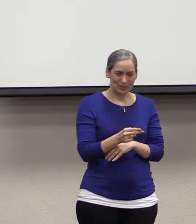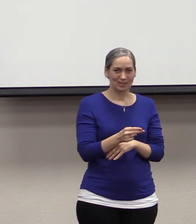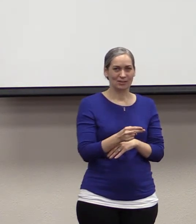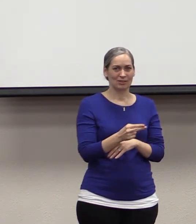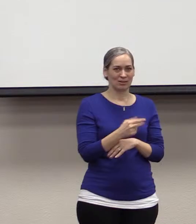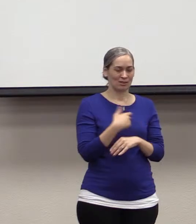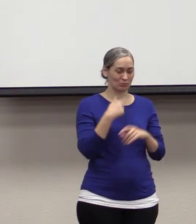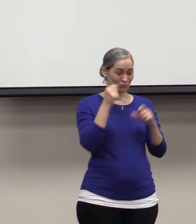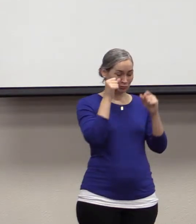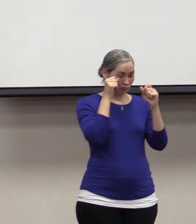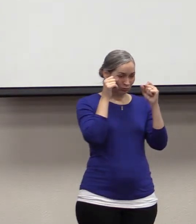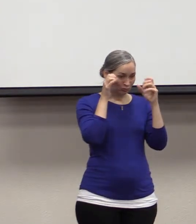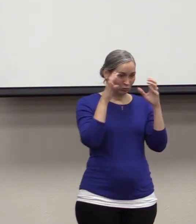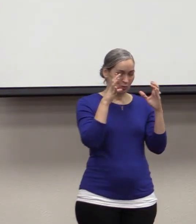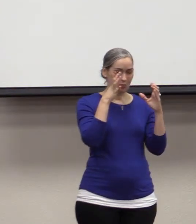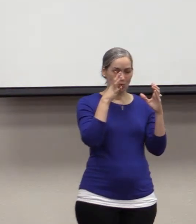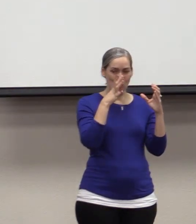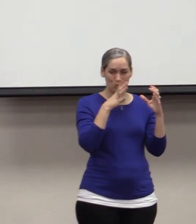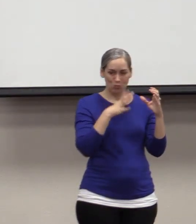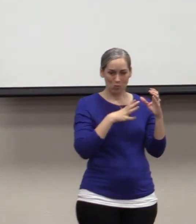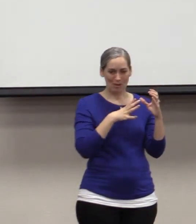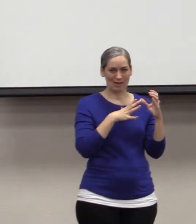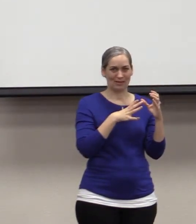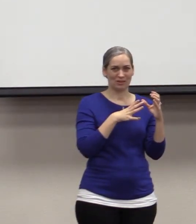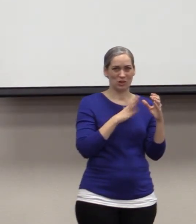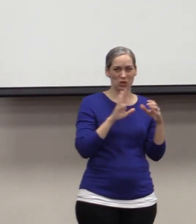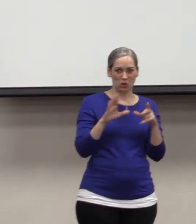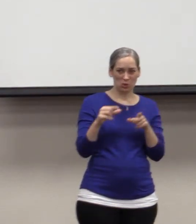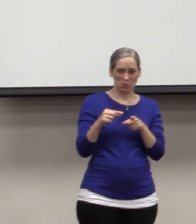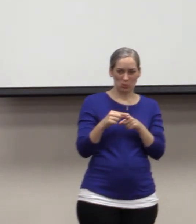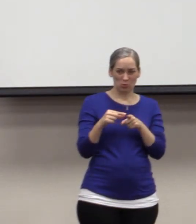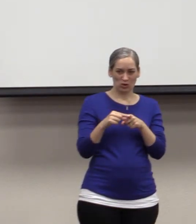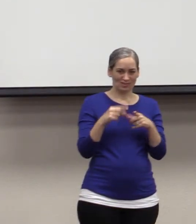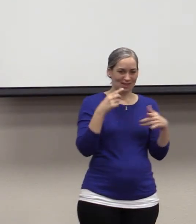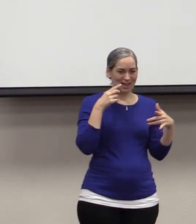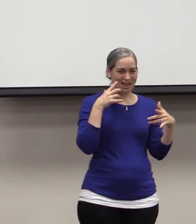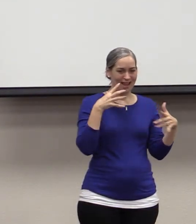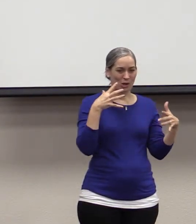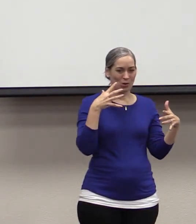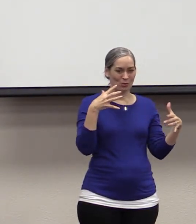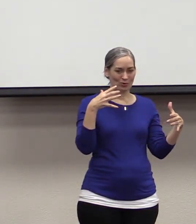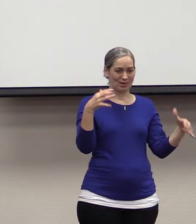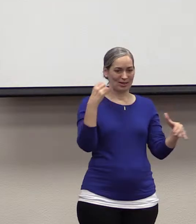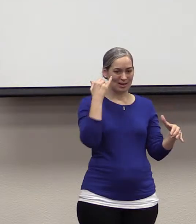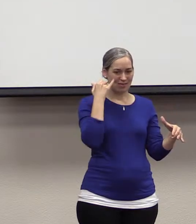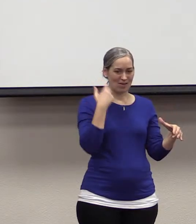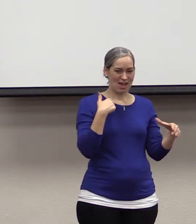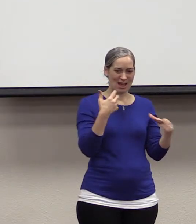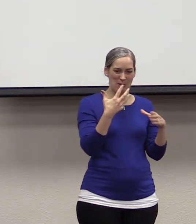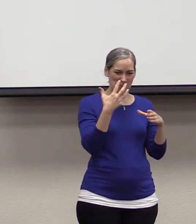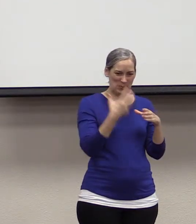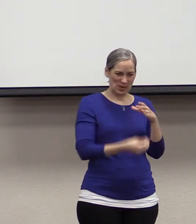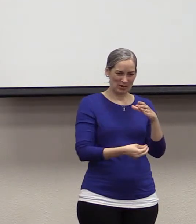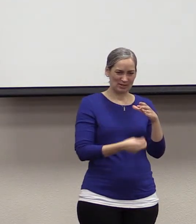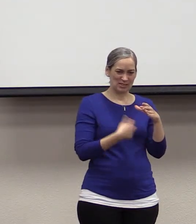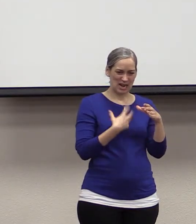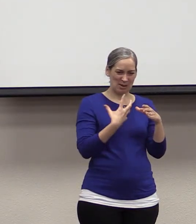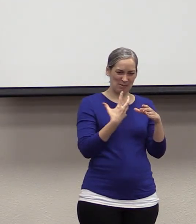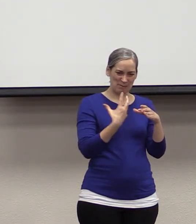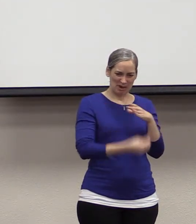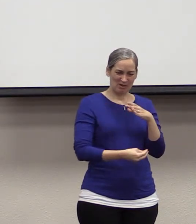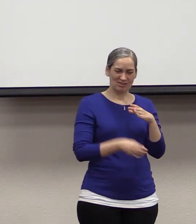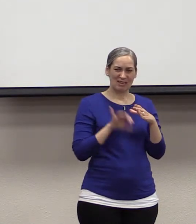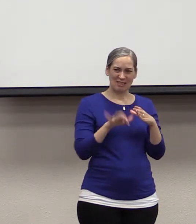baffles me that there was a woman at some point in time whose words echoed in the air, "If I perish, I perish." That is